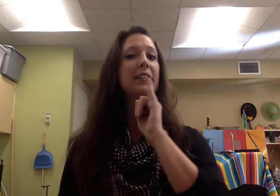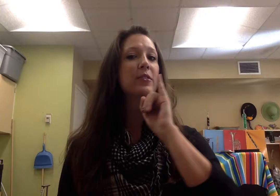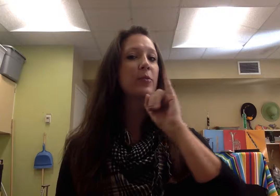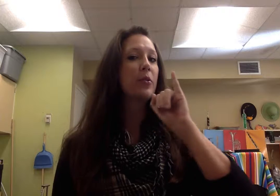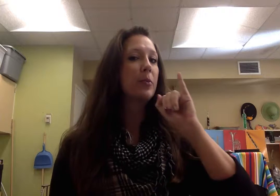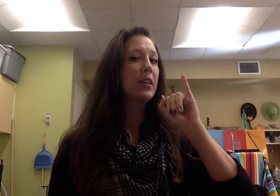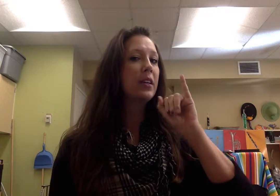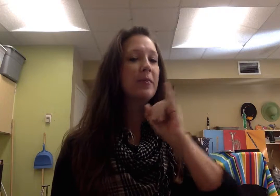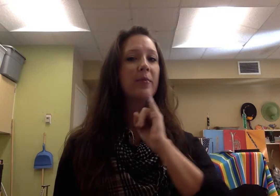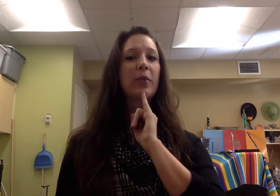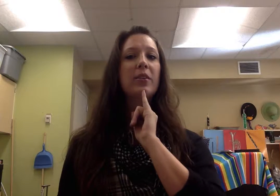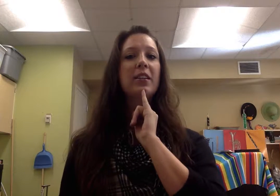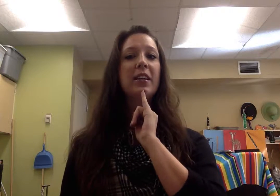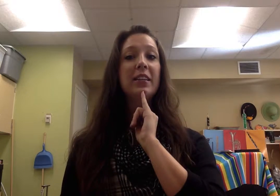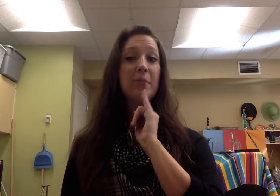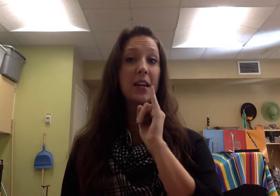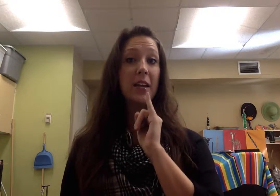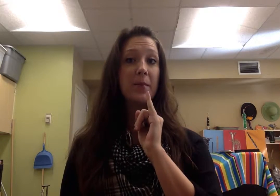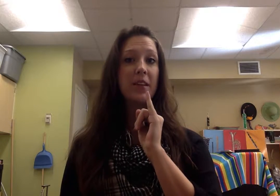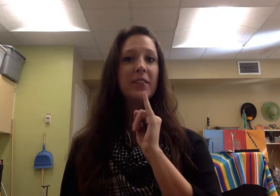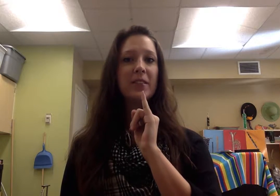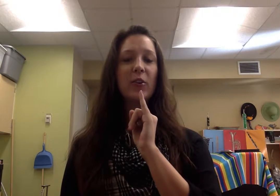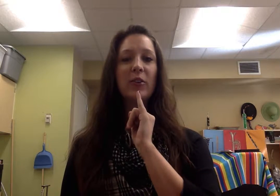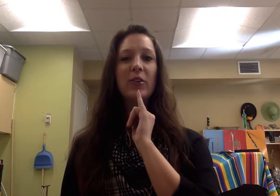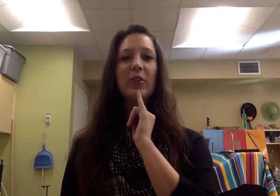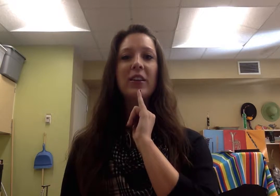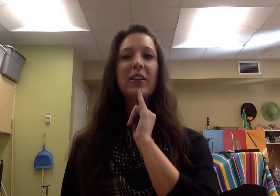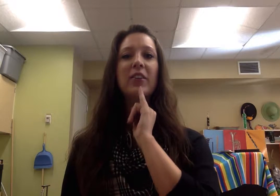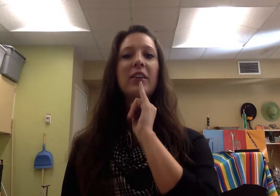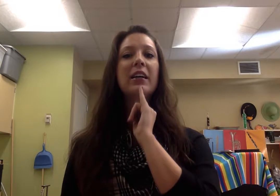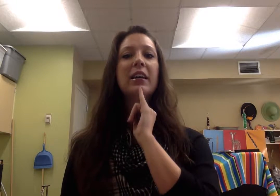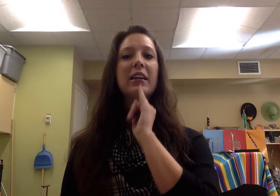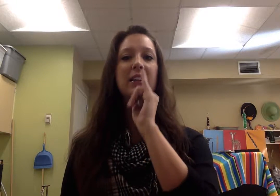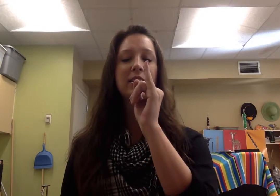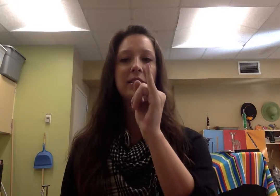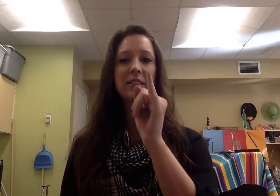is, with your pinky, like we did is, my name is, earlier in the year, is